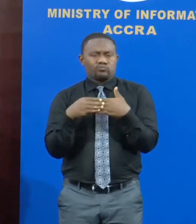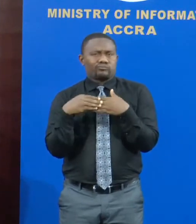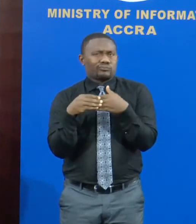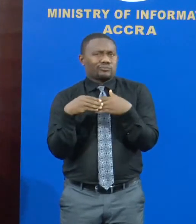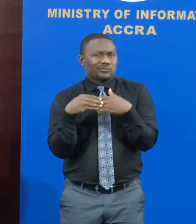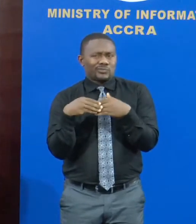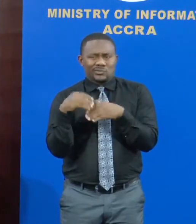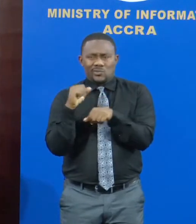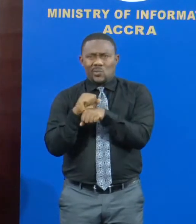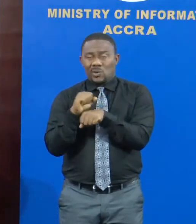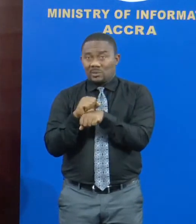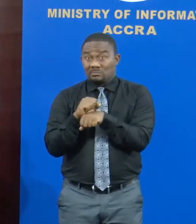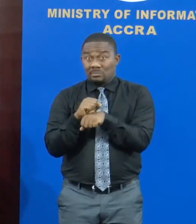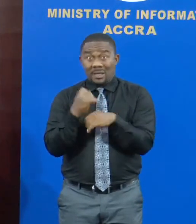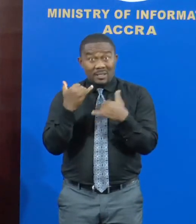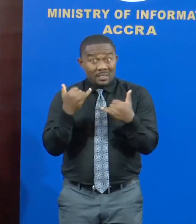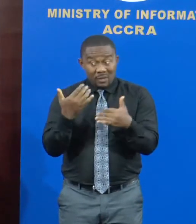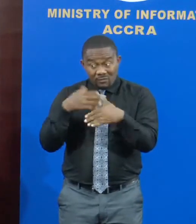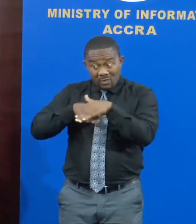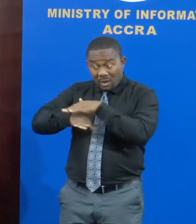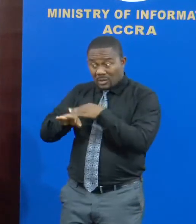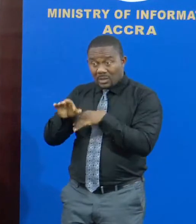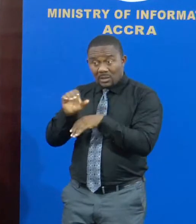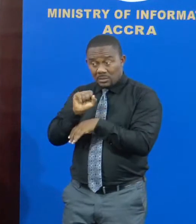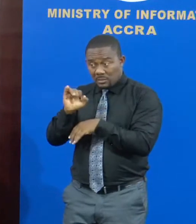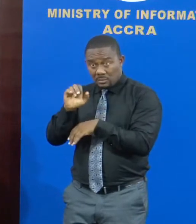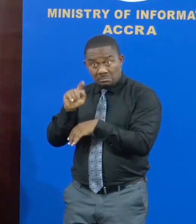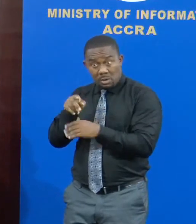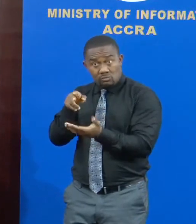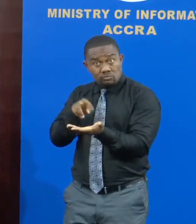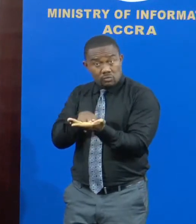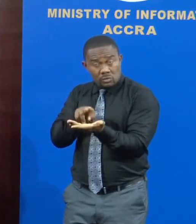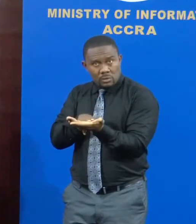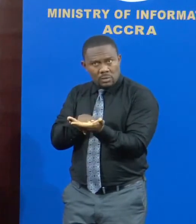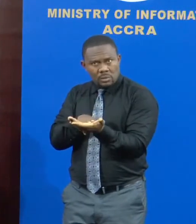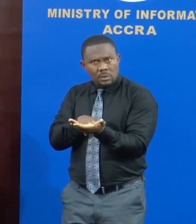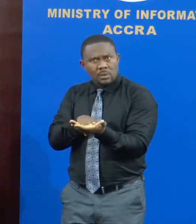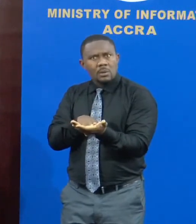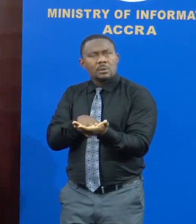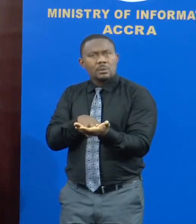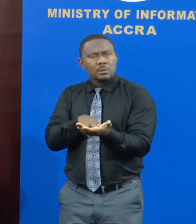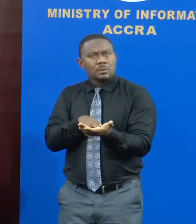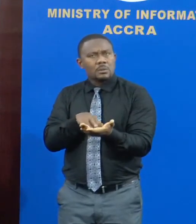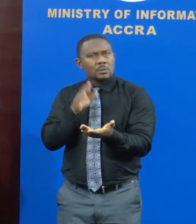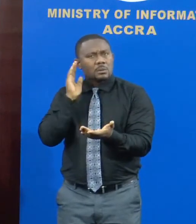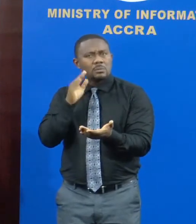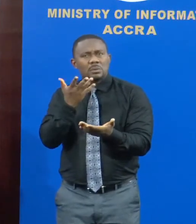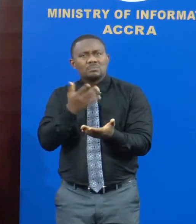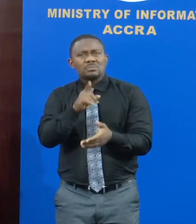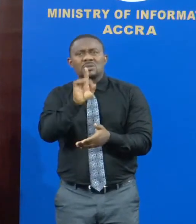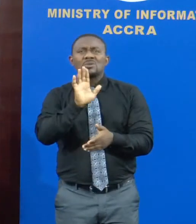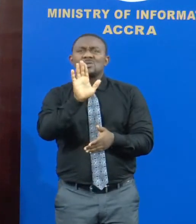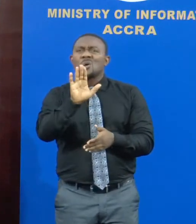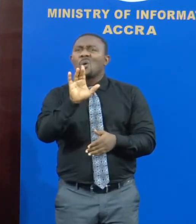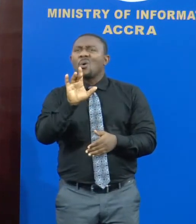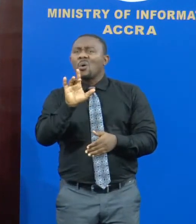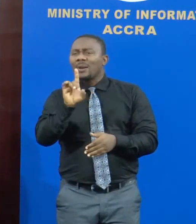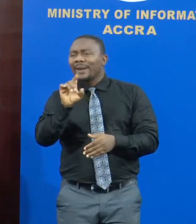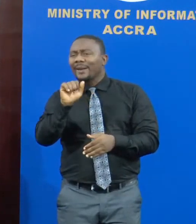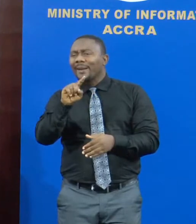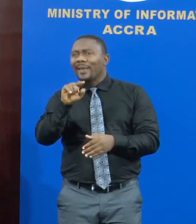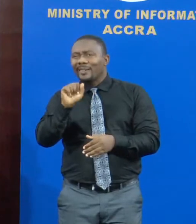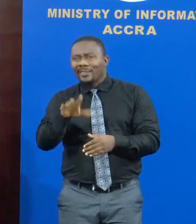Currently, if you come to SSNIT to do business with us to register, we will have to take your biometric data and then